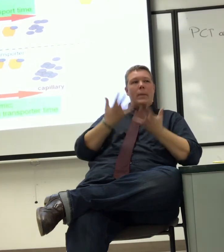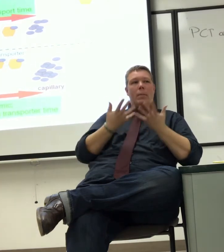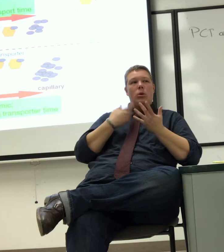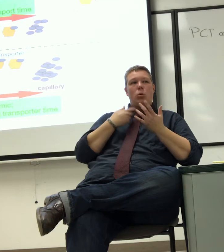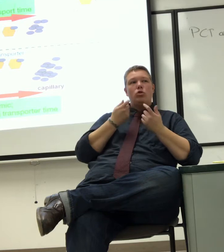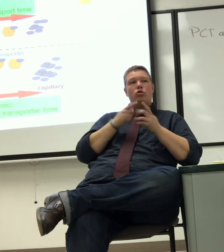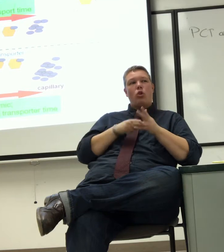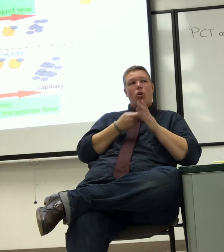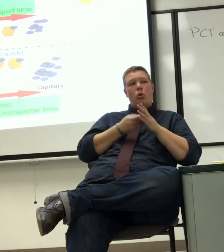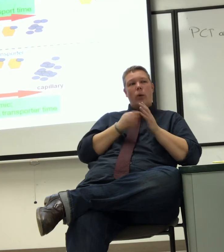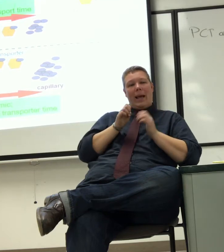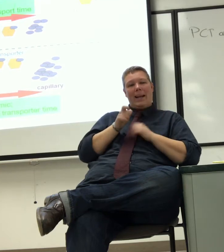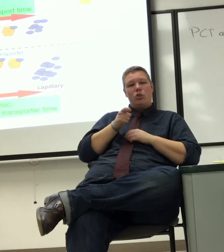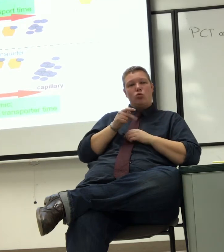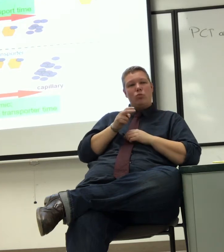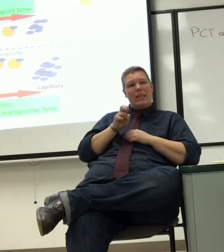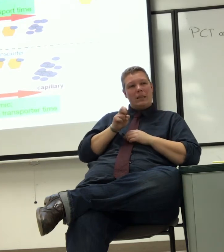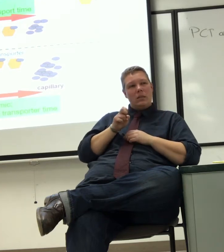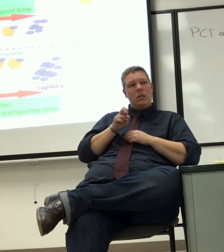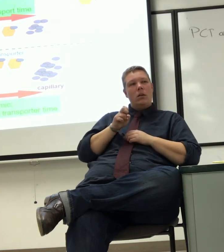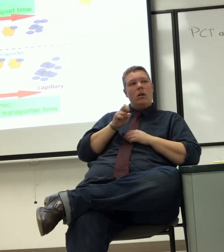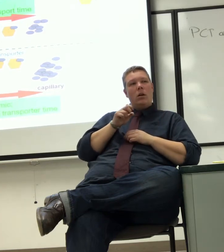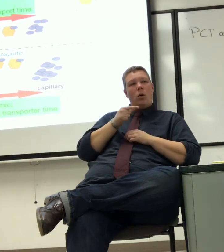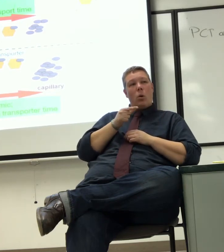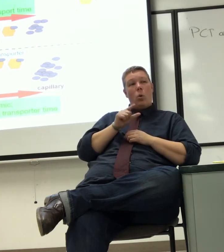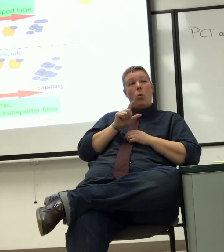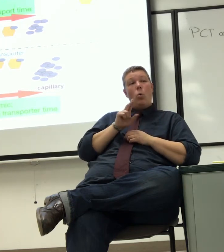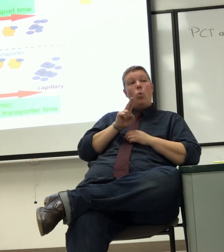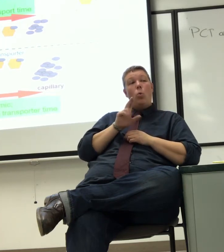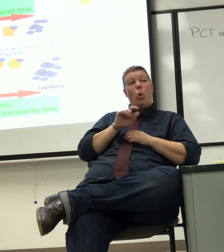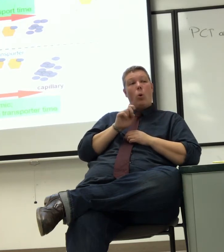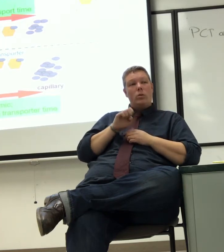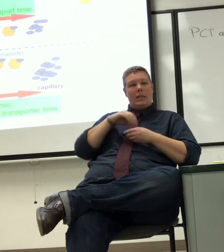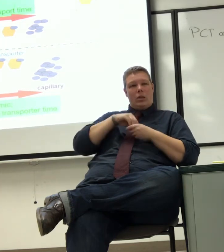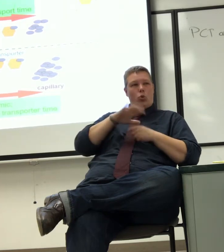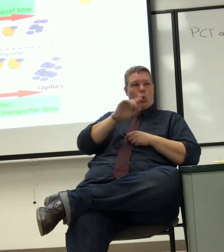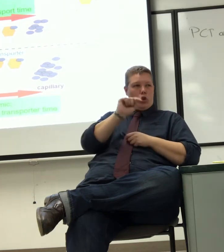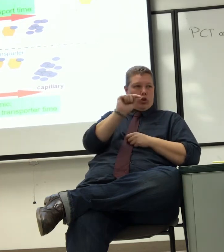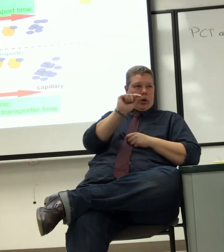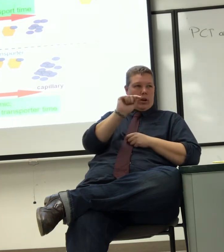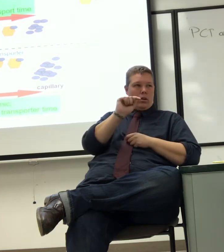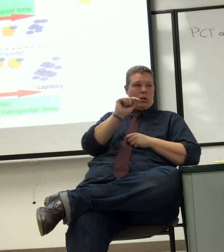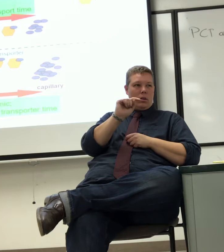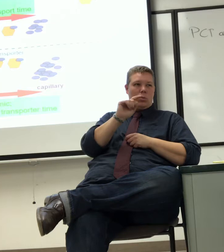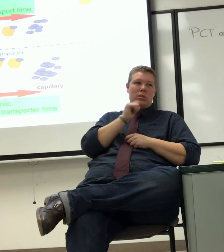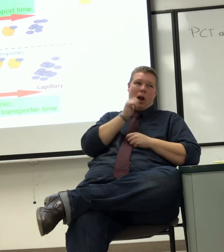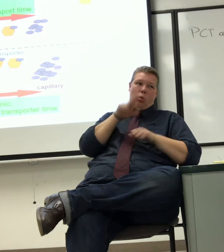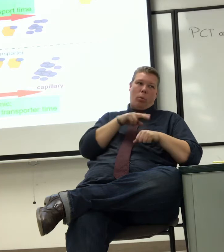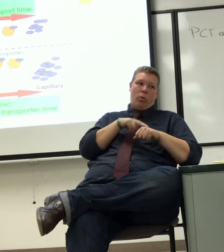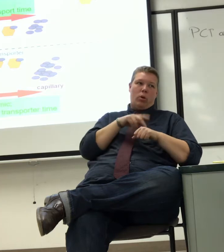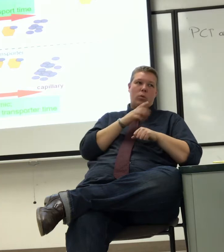excrete glucose in your urine, which isn't normal. Okay, call it sweet urine.